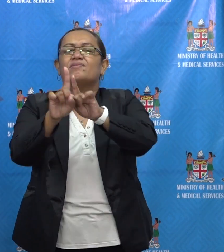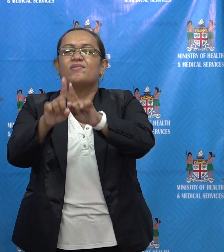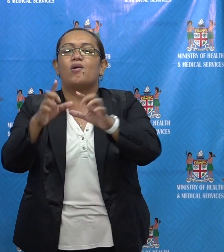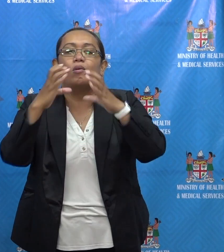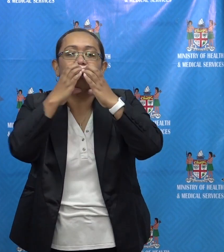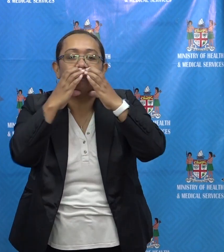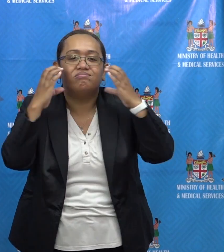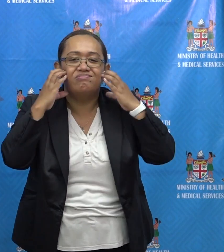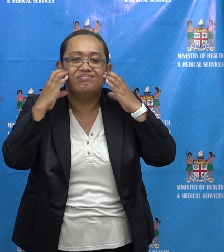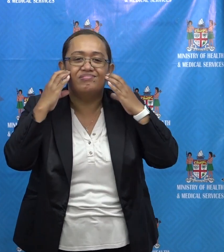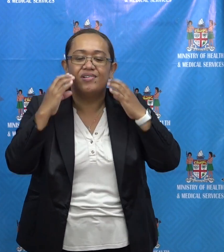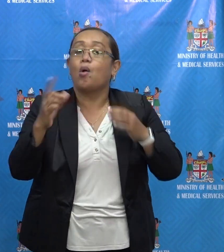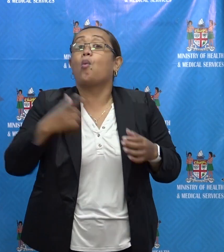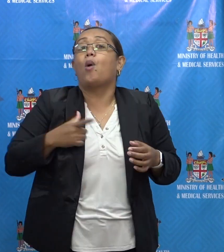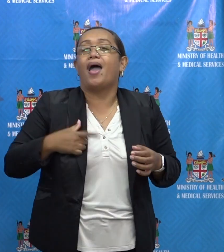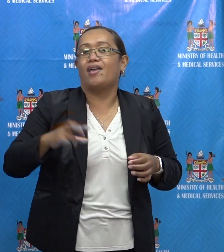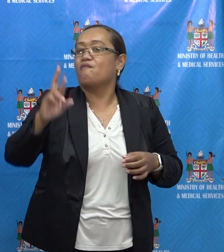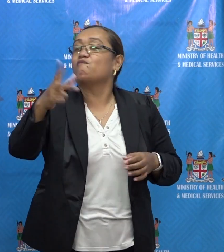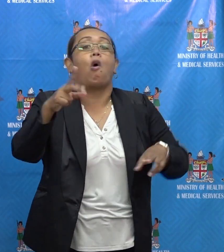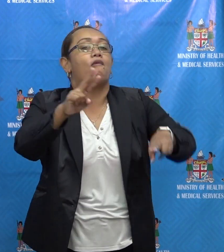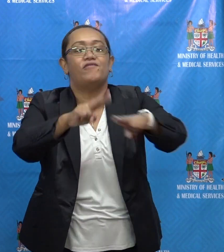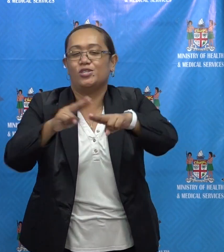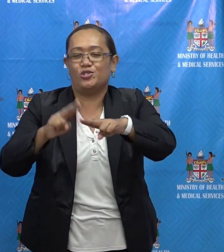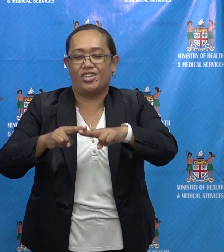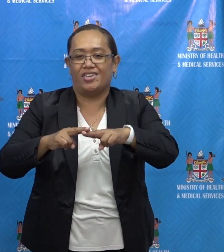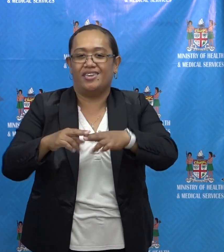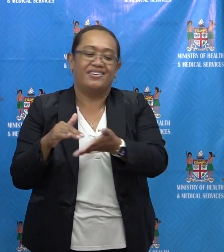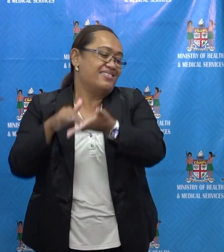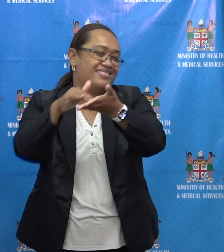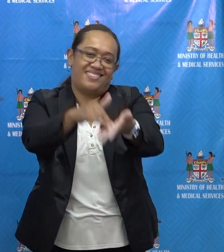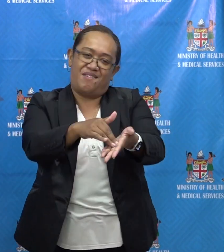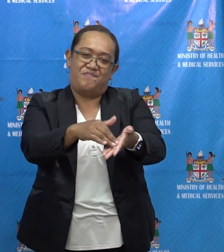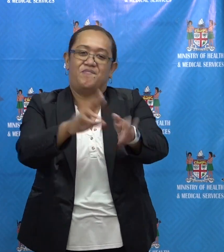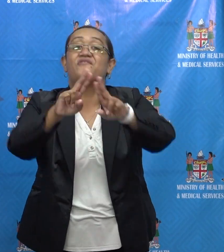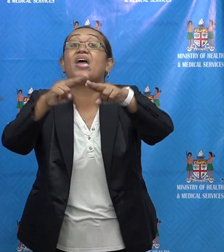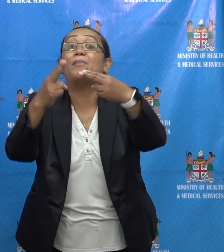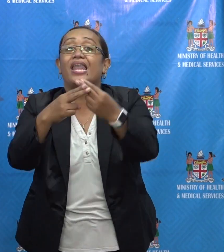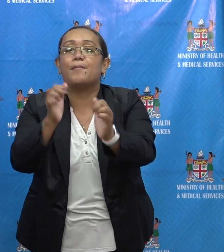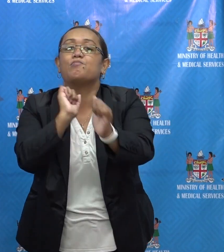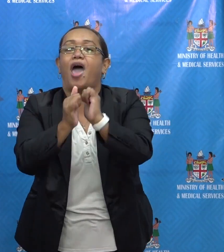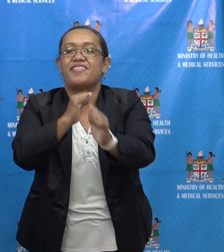the brothers and sisters who are walking around, at risk.